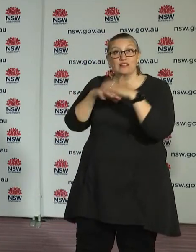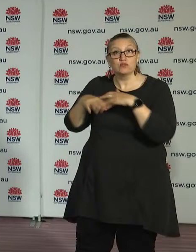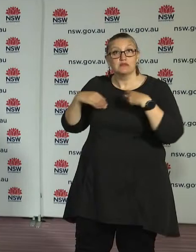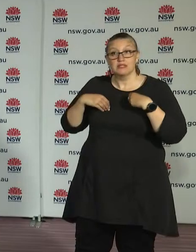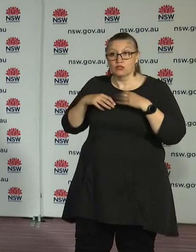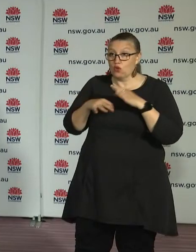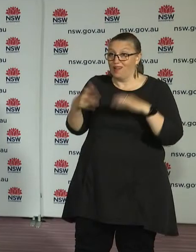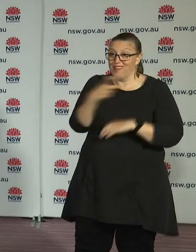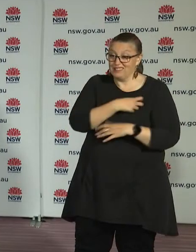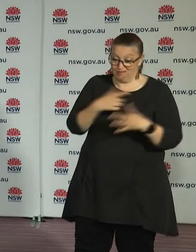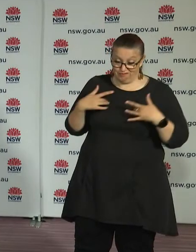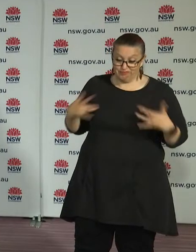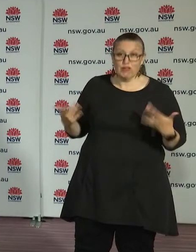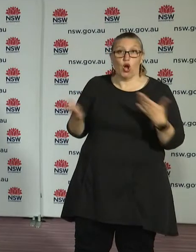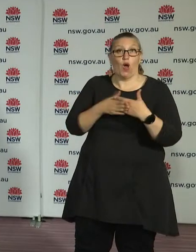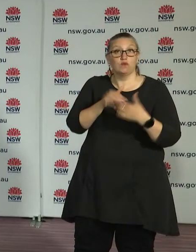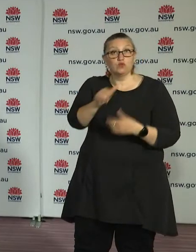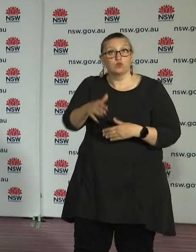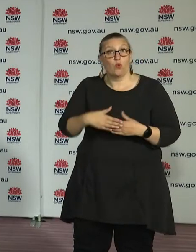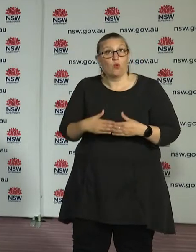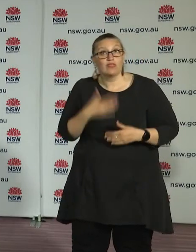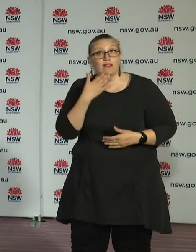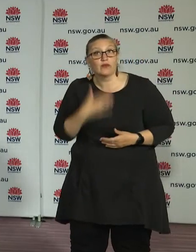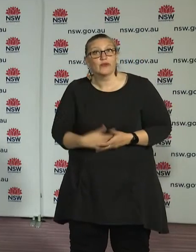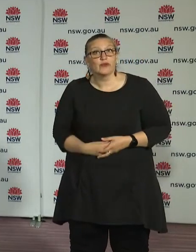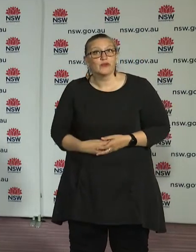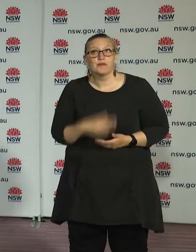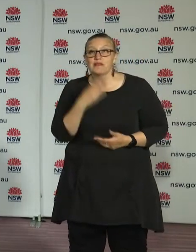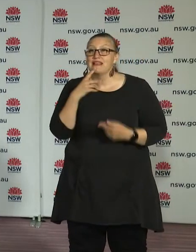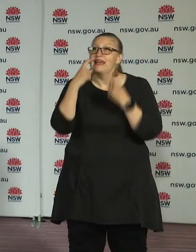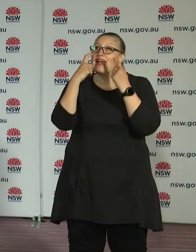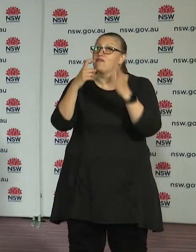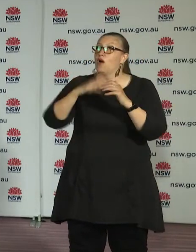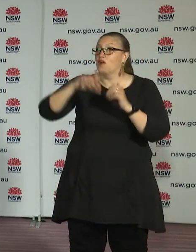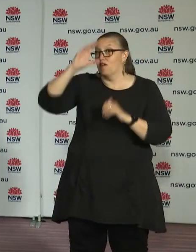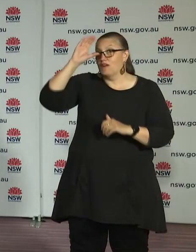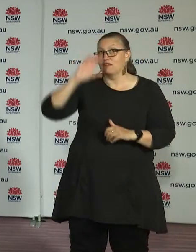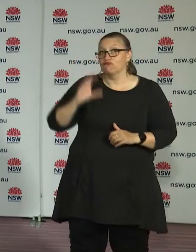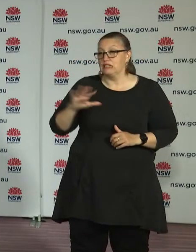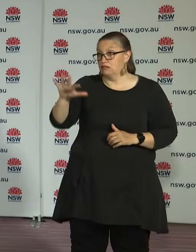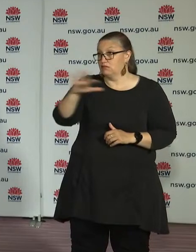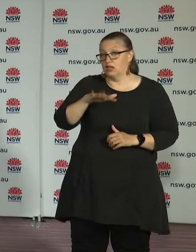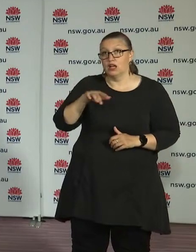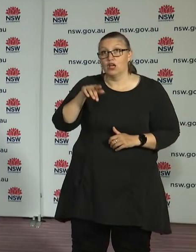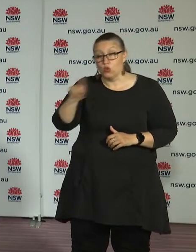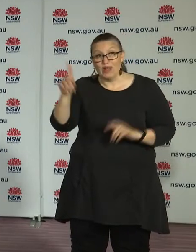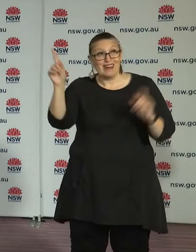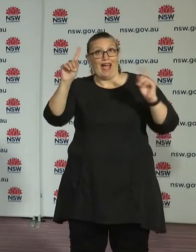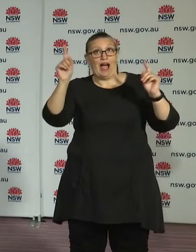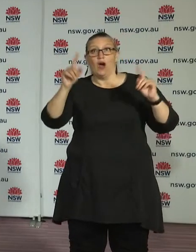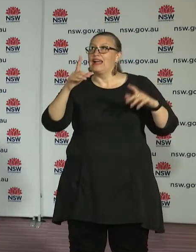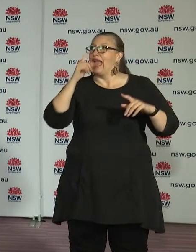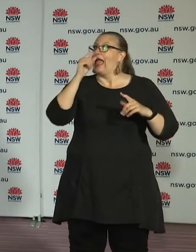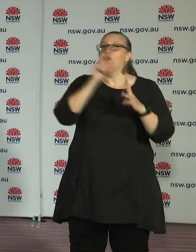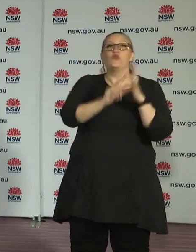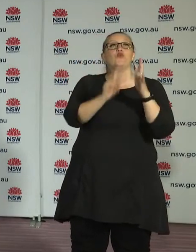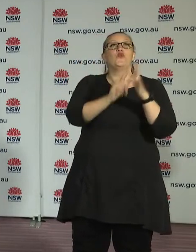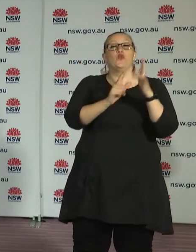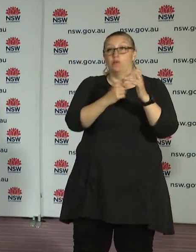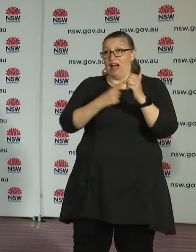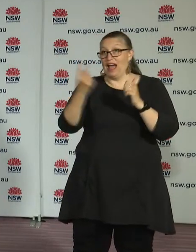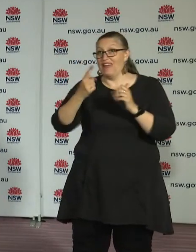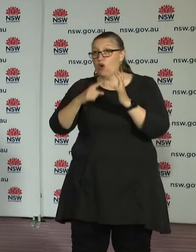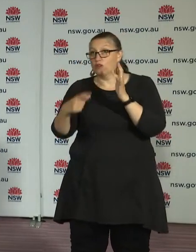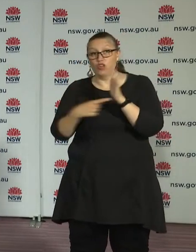to everybody in the regions, please make sure you get yourself vaccinated if you haven't already, because you could very well go backwards from the 11th of October. We've been